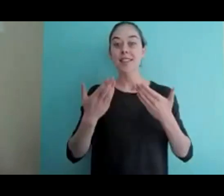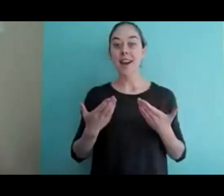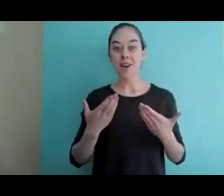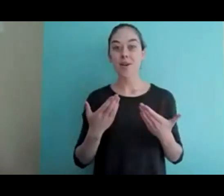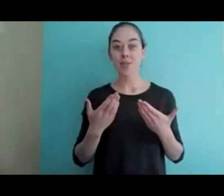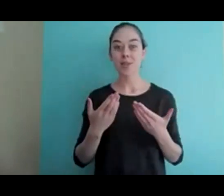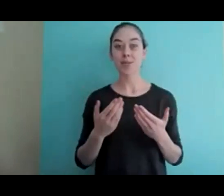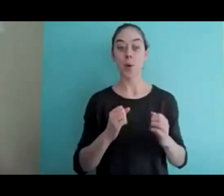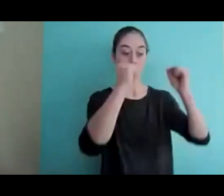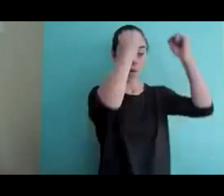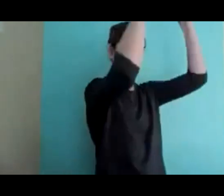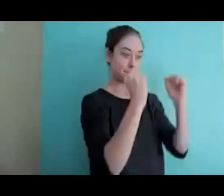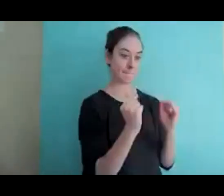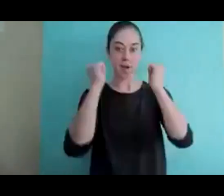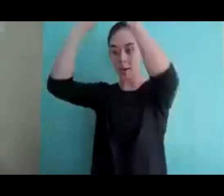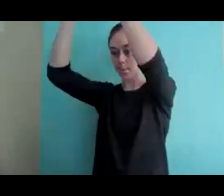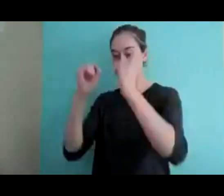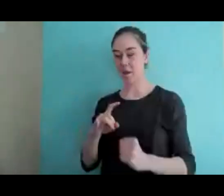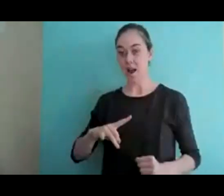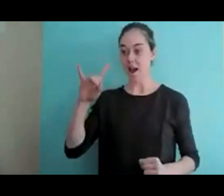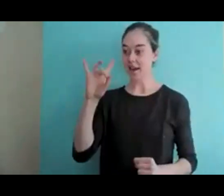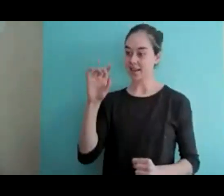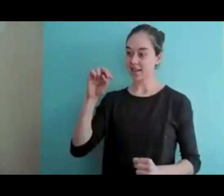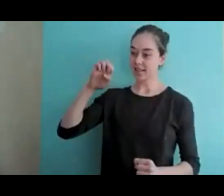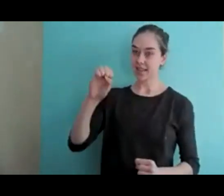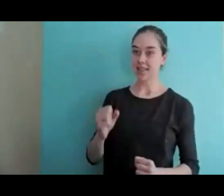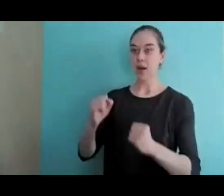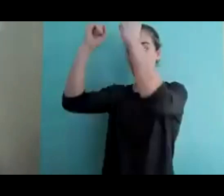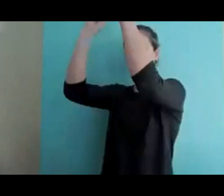Knee pump, let's go. Hup, hup, hup.